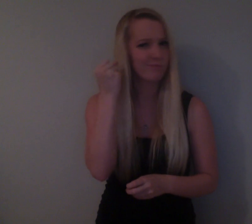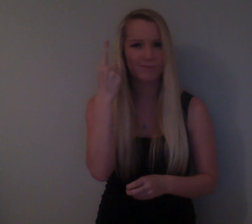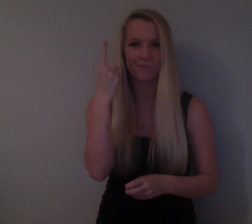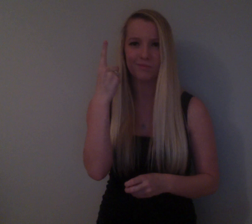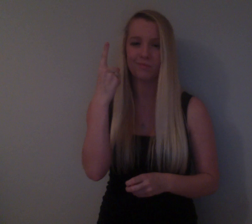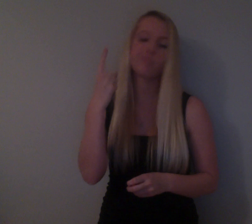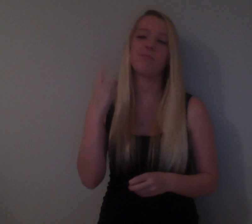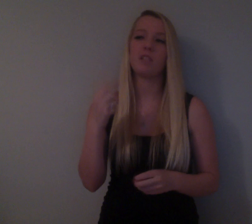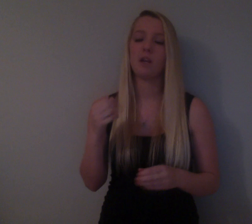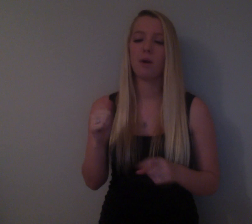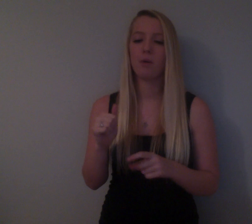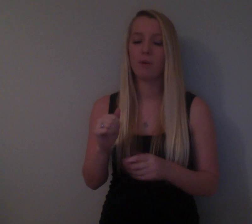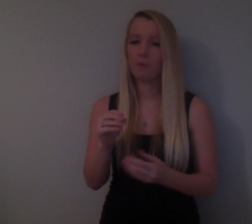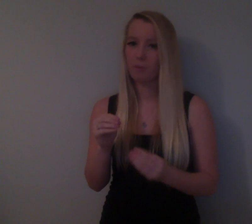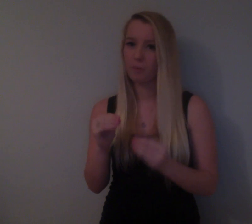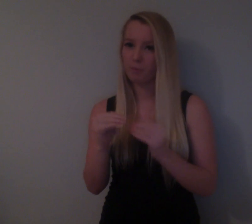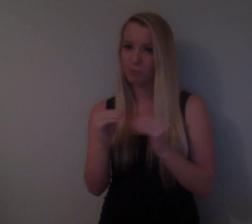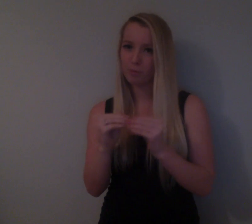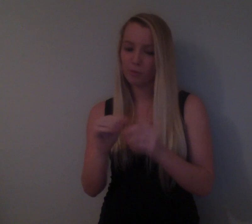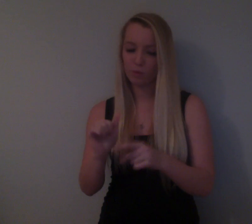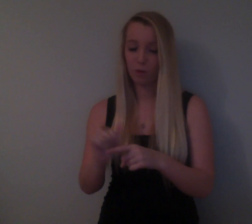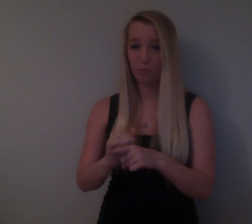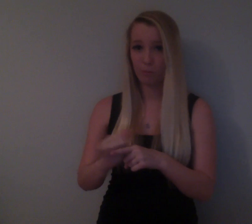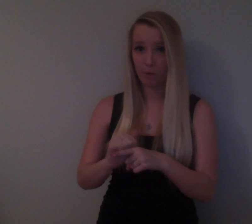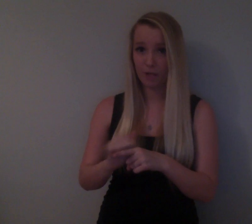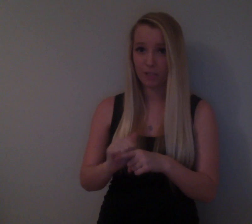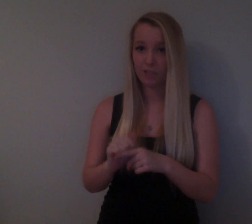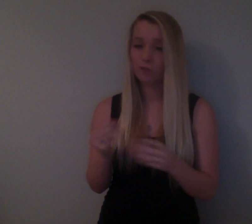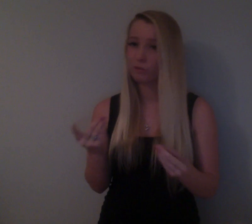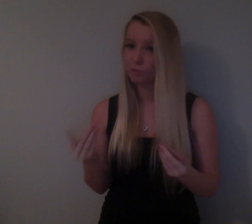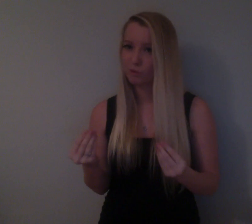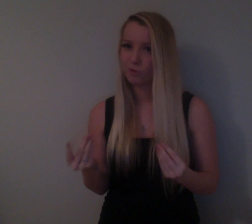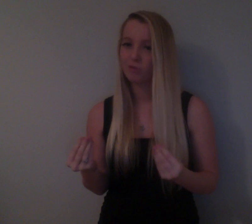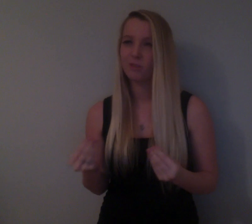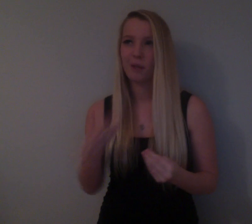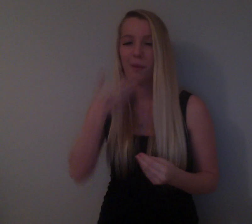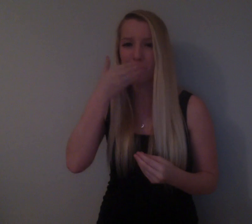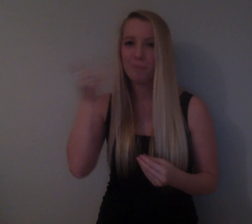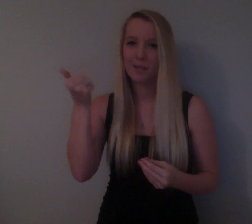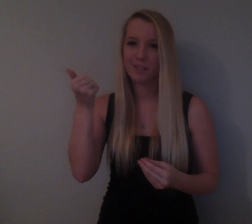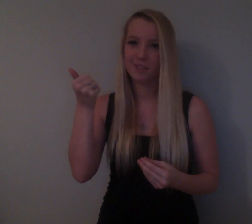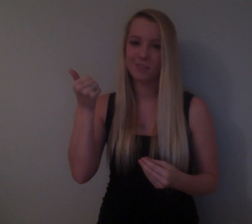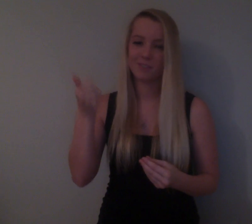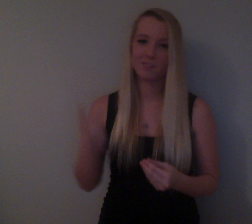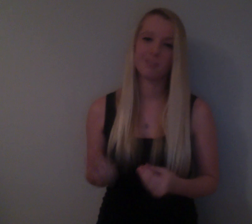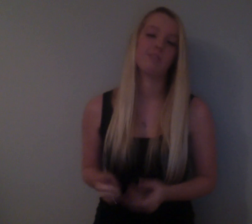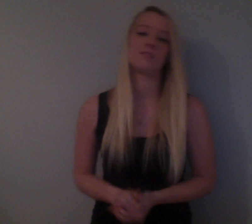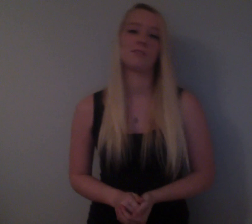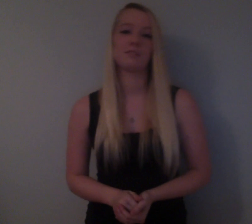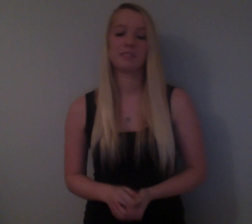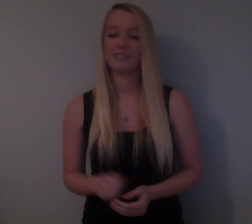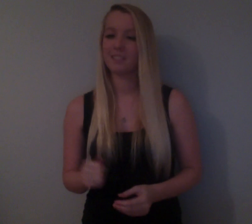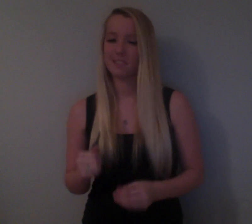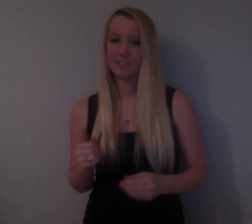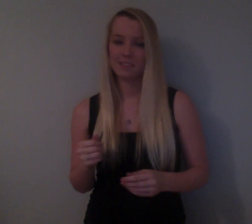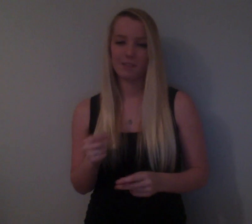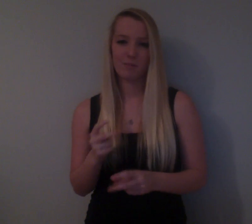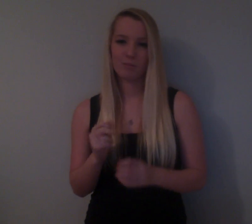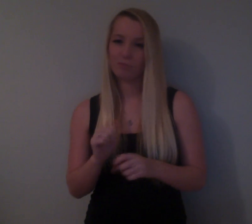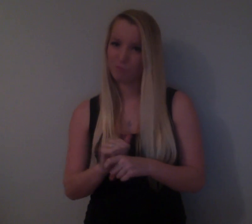practice you do, you'll hopefully memorize these, and you'll do these problems in like half a second. I promise you. You just got to keep practicing. Let's say